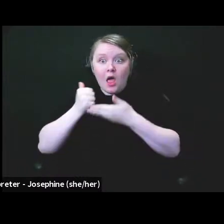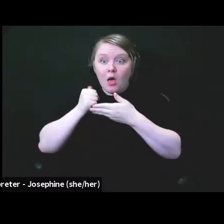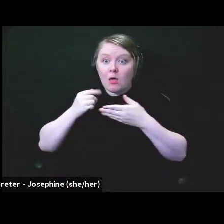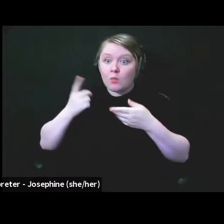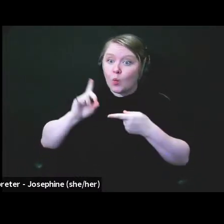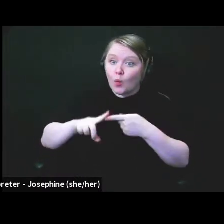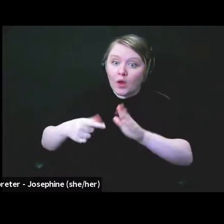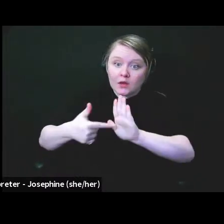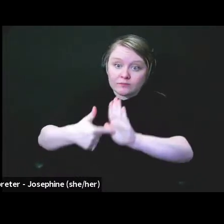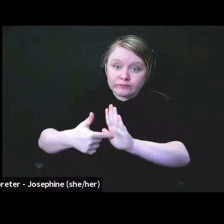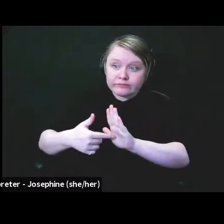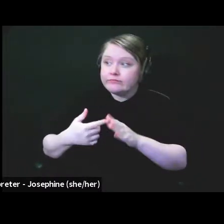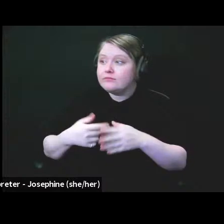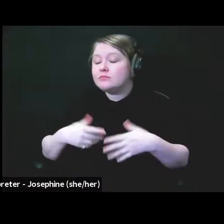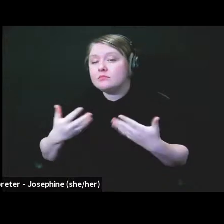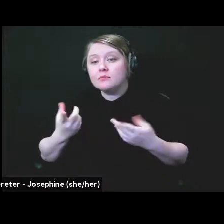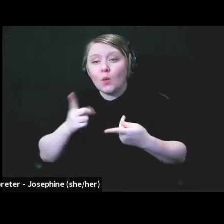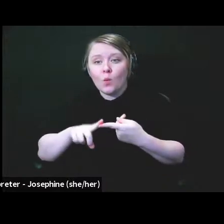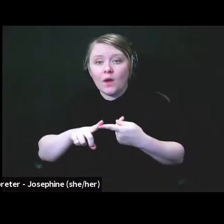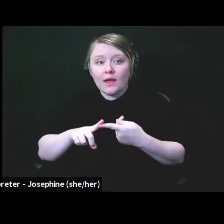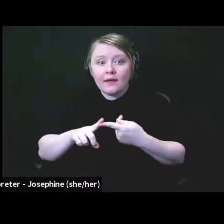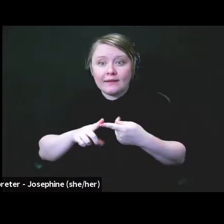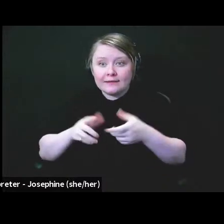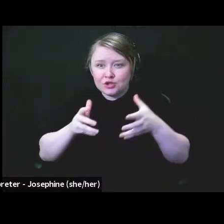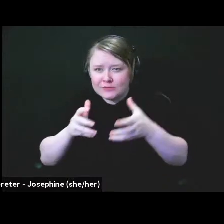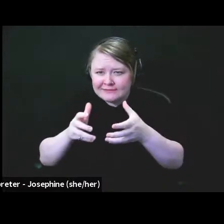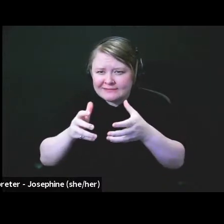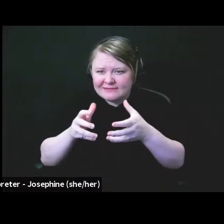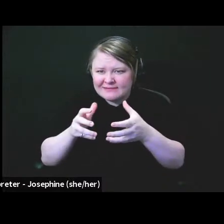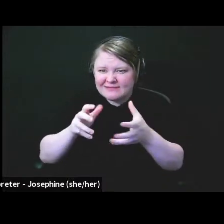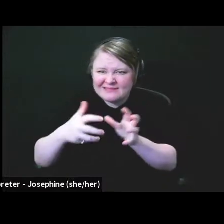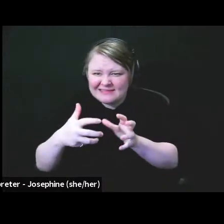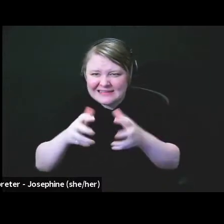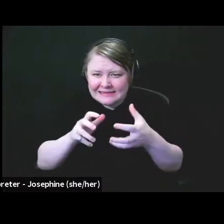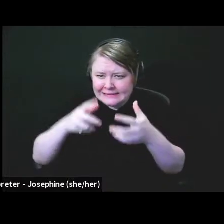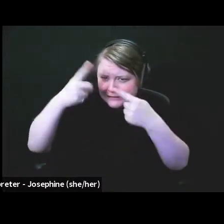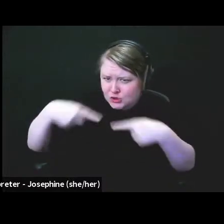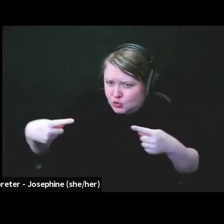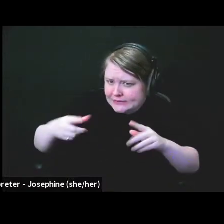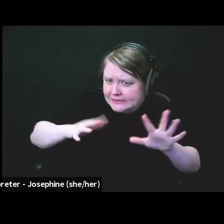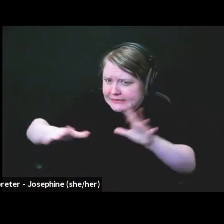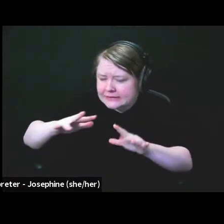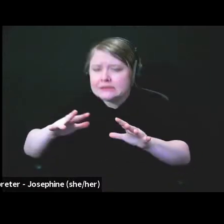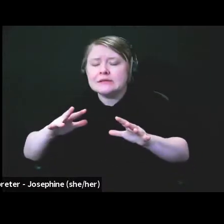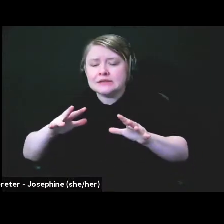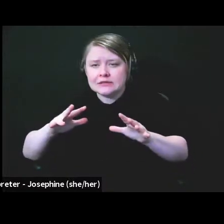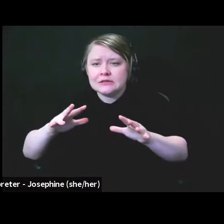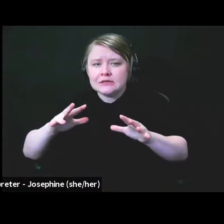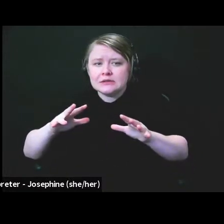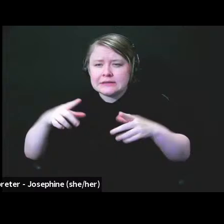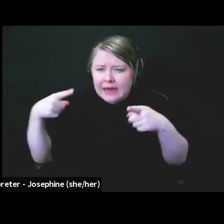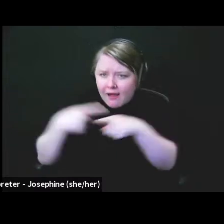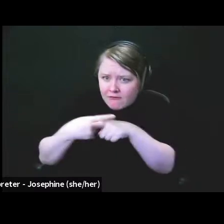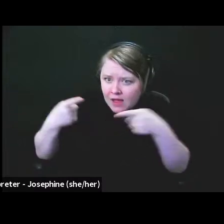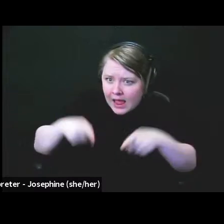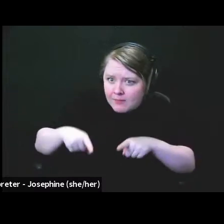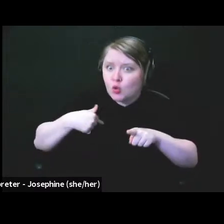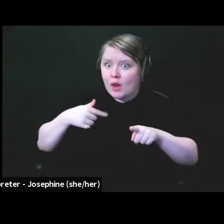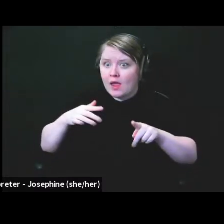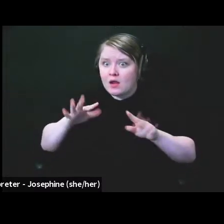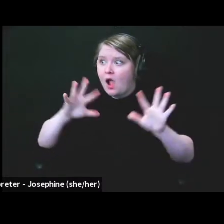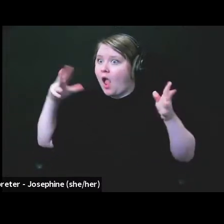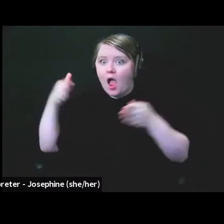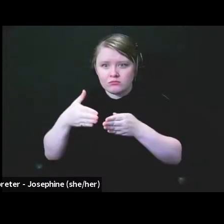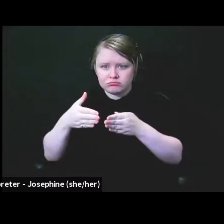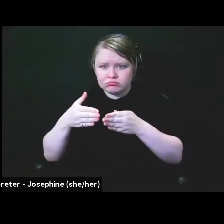you move in a way where you're not aligned, when you move in a way where there's disagreement or conflict. Those values can often